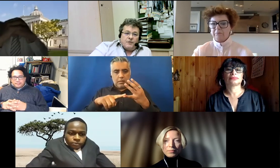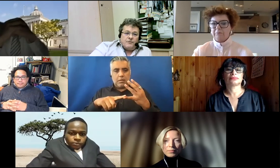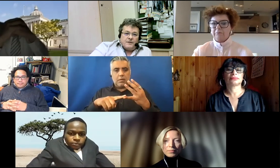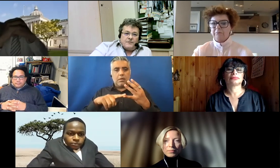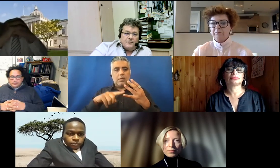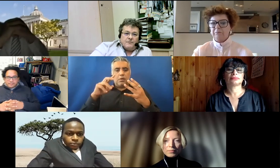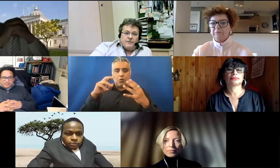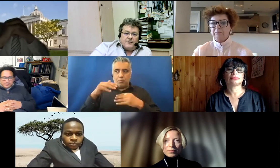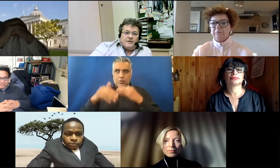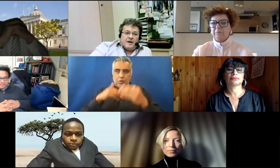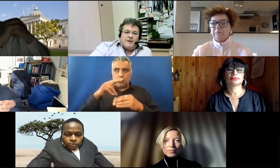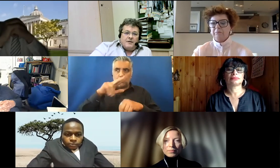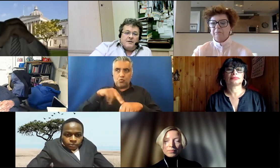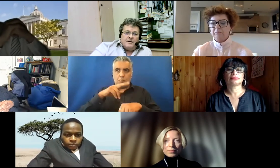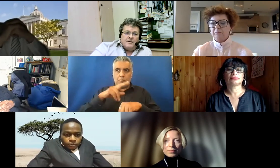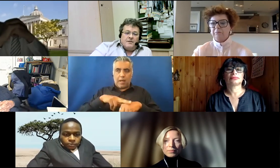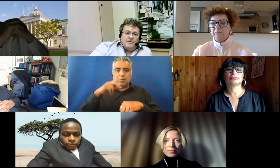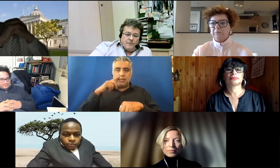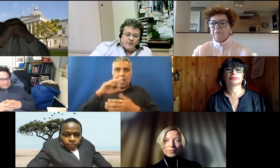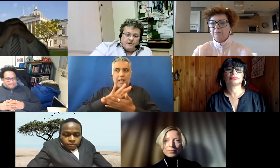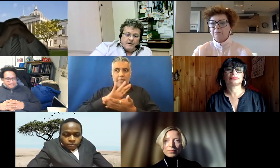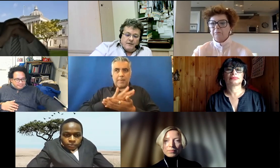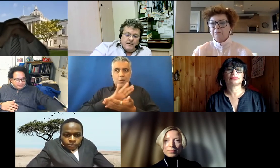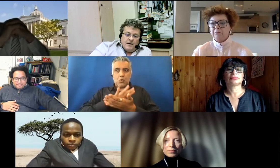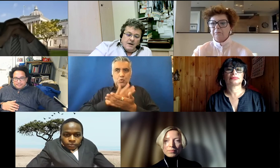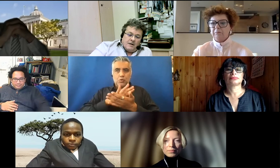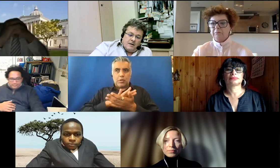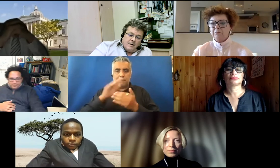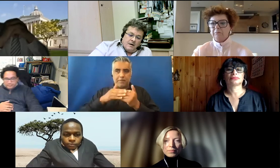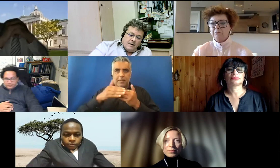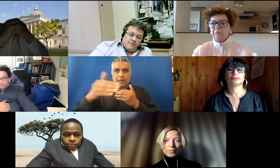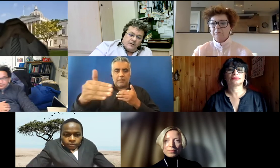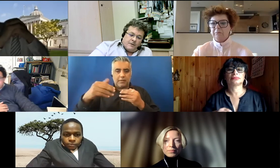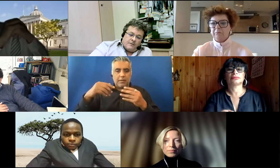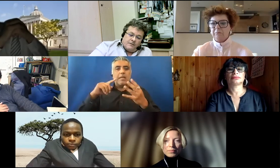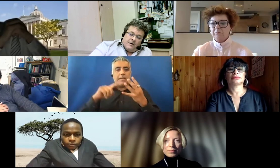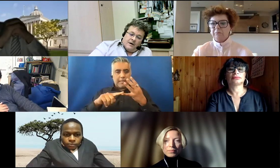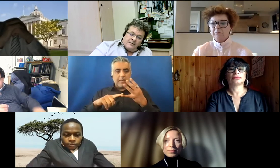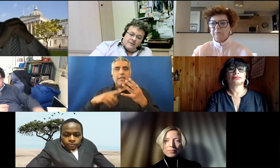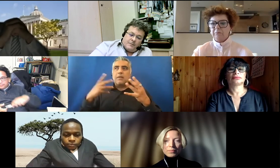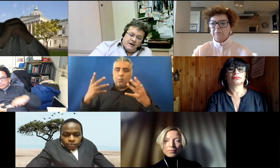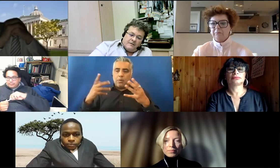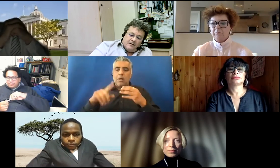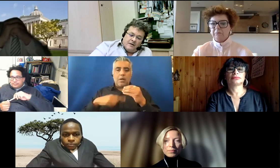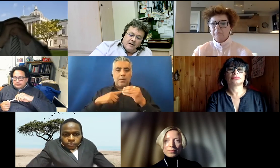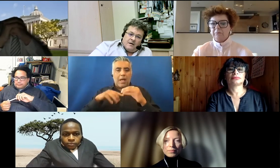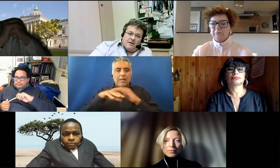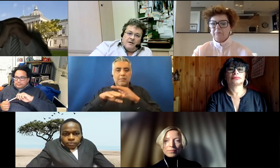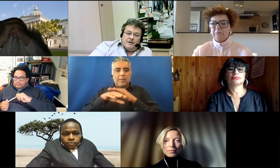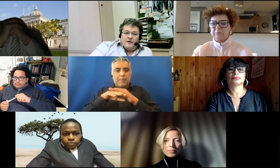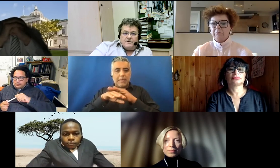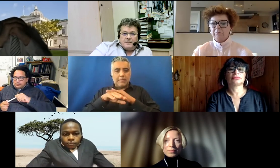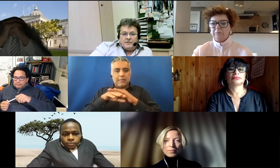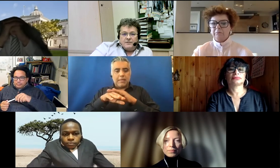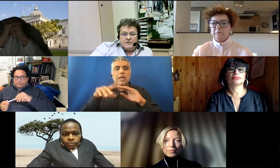normal process of academic forthcoming? And what about accessibility